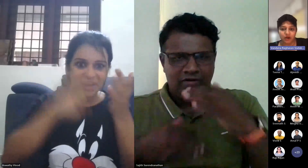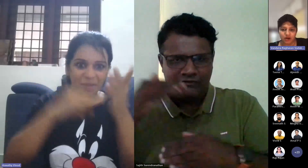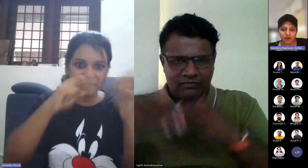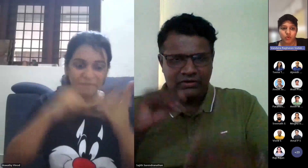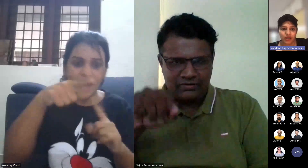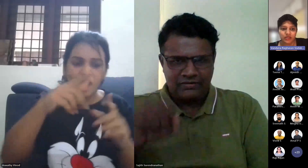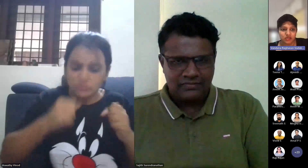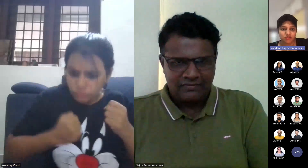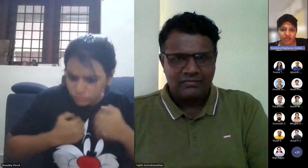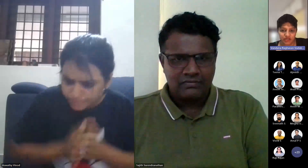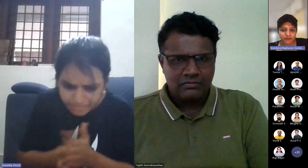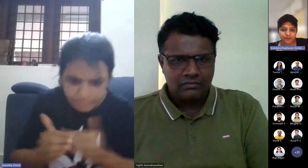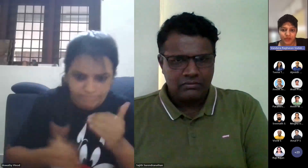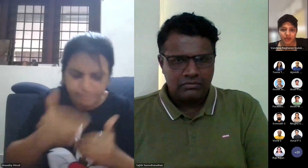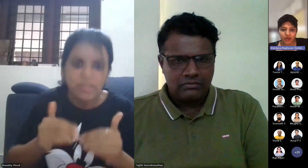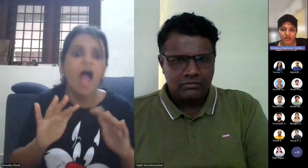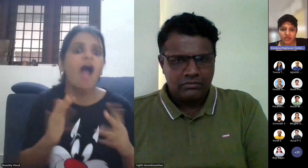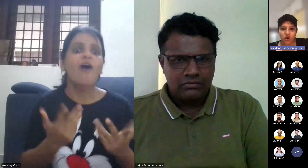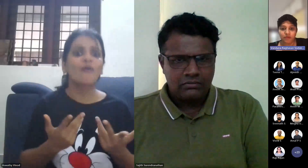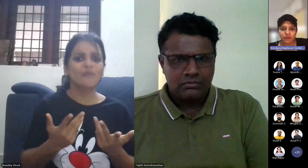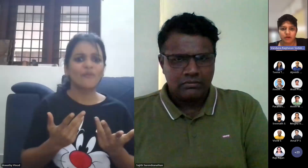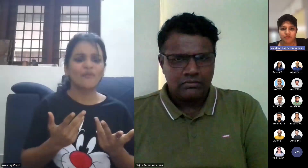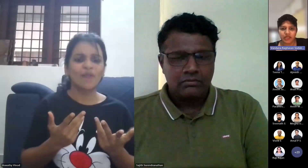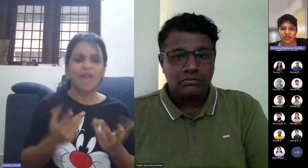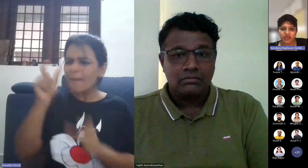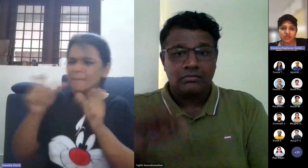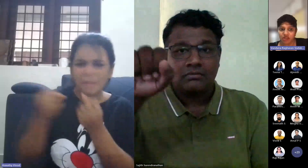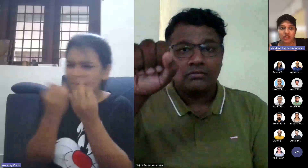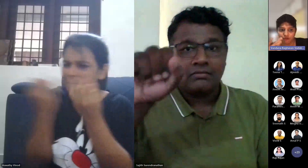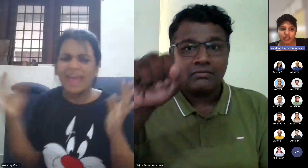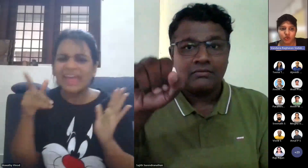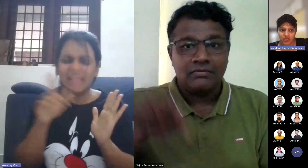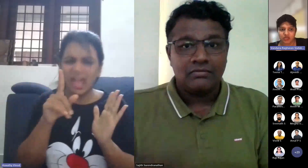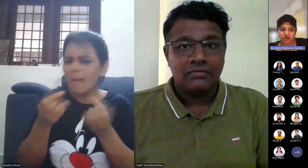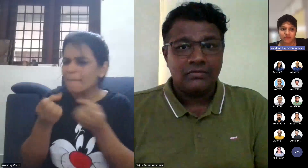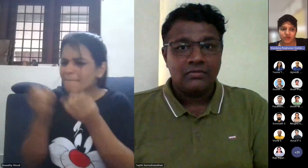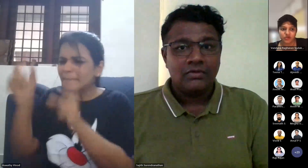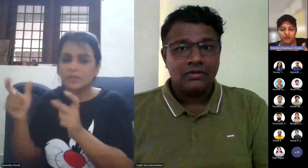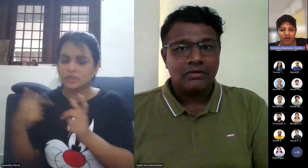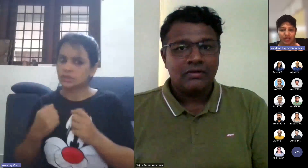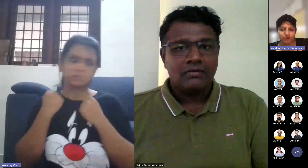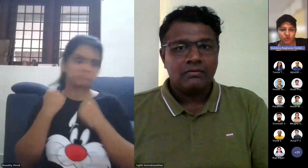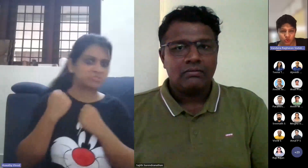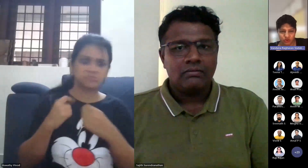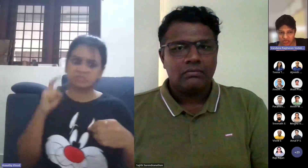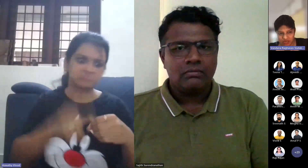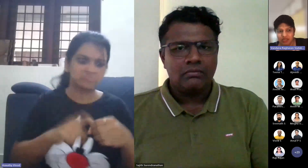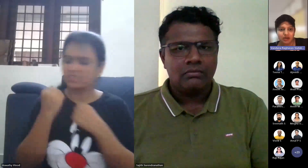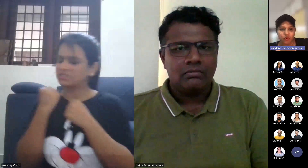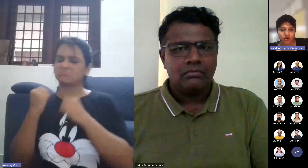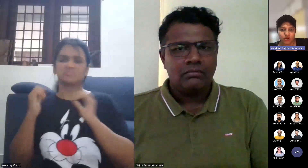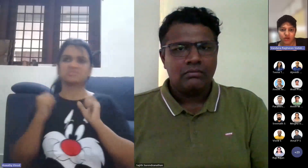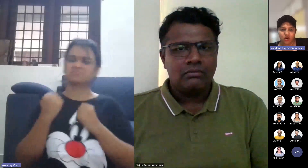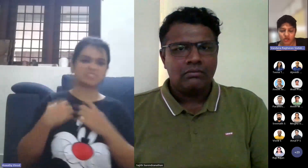people who are in this field, and a lot of people feel that it's very difficult to get in. So I would like for you to share a